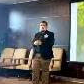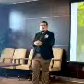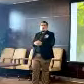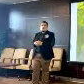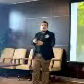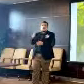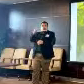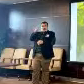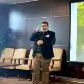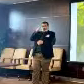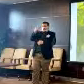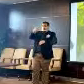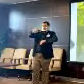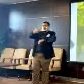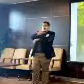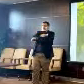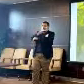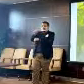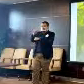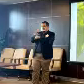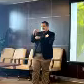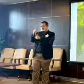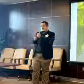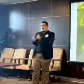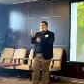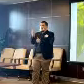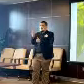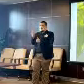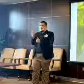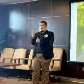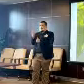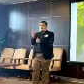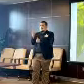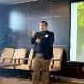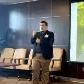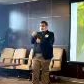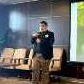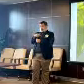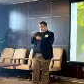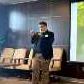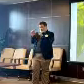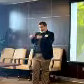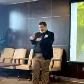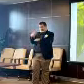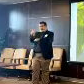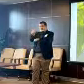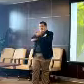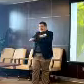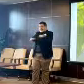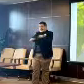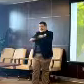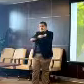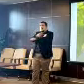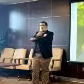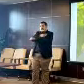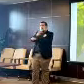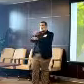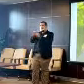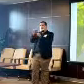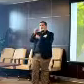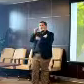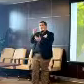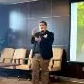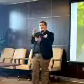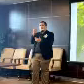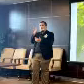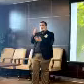We know that vaccines are not available to everyone. So those of us who can be are vaccinated in our home. We